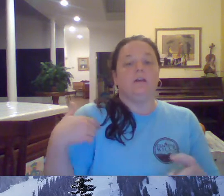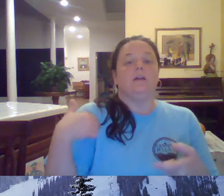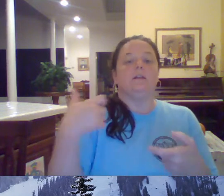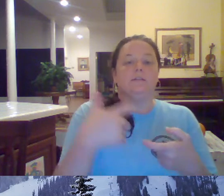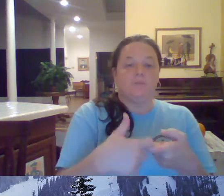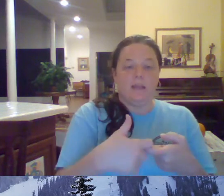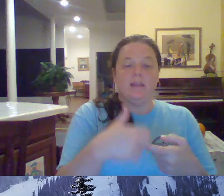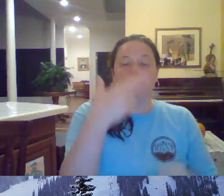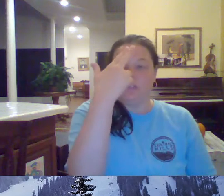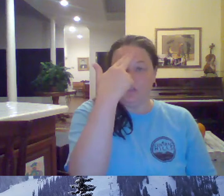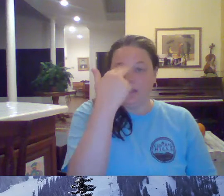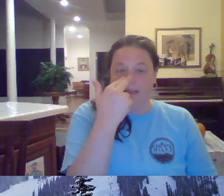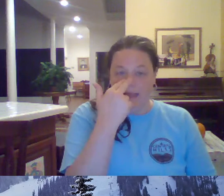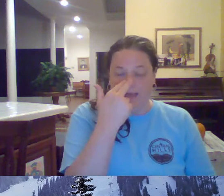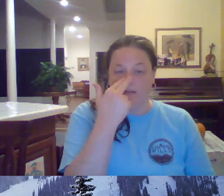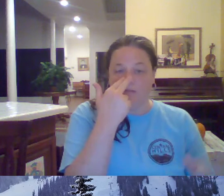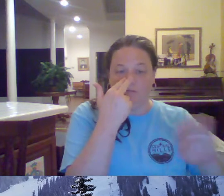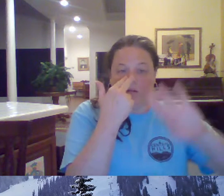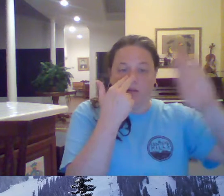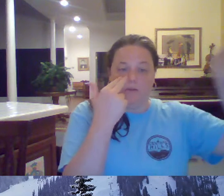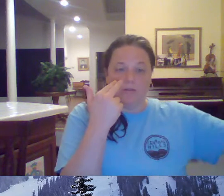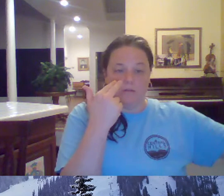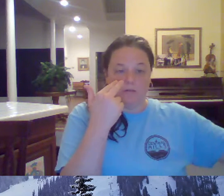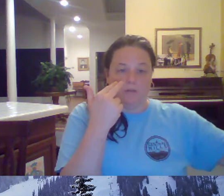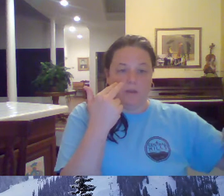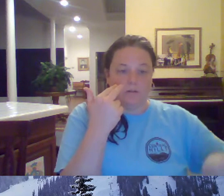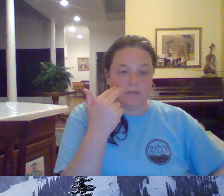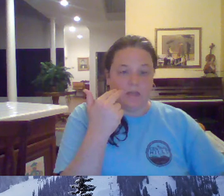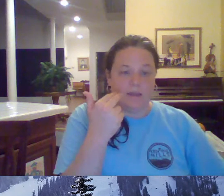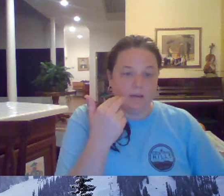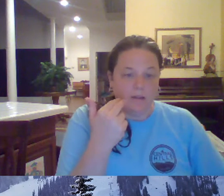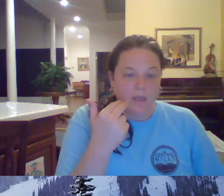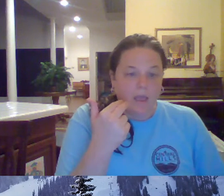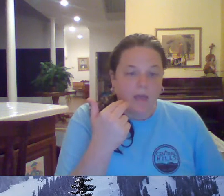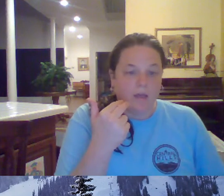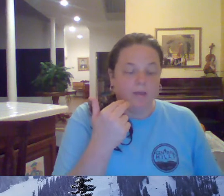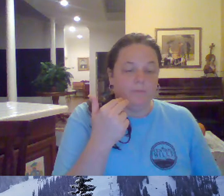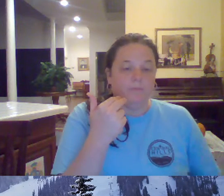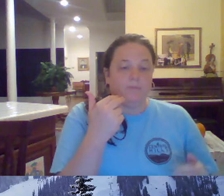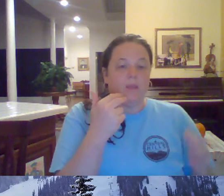French, Spanish, and Latin. You'll learn those on the other slide.